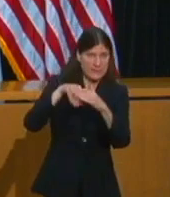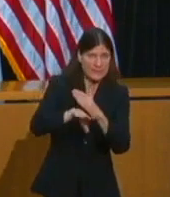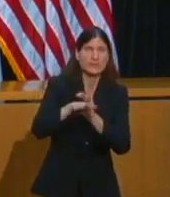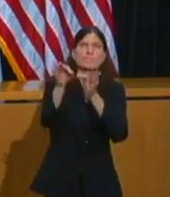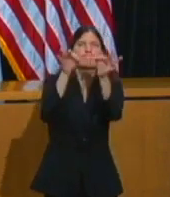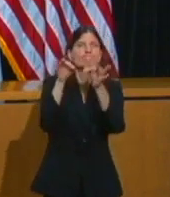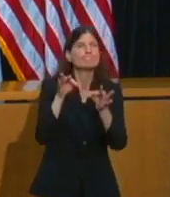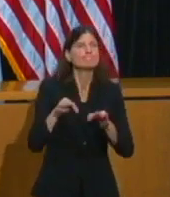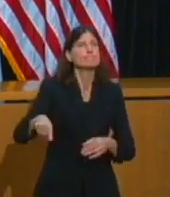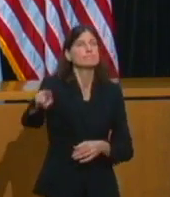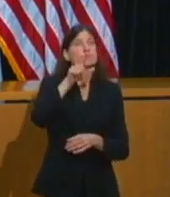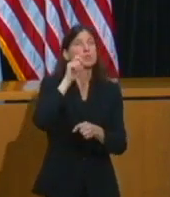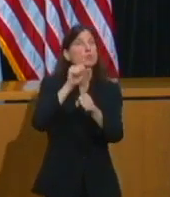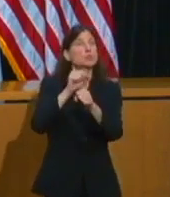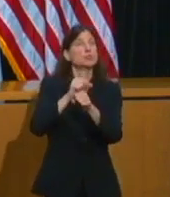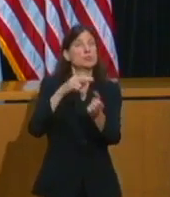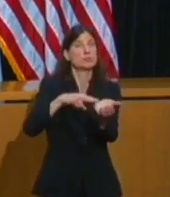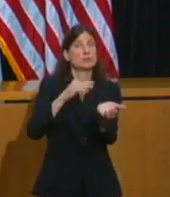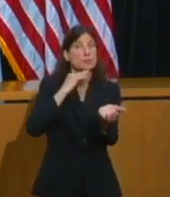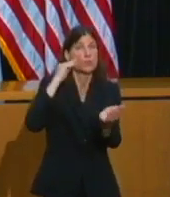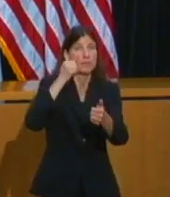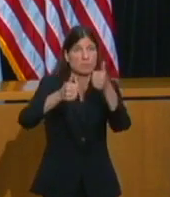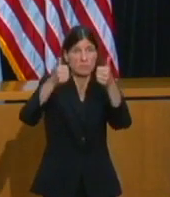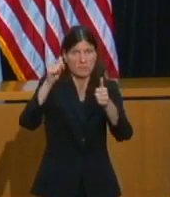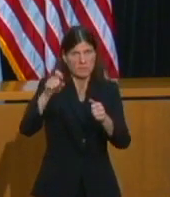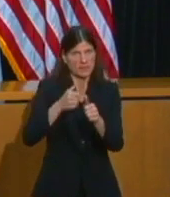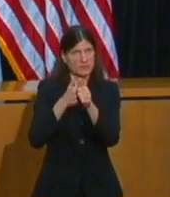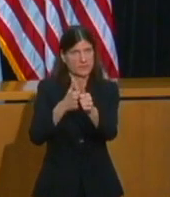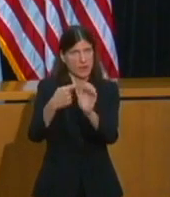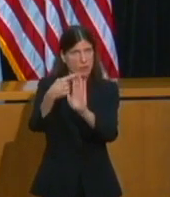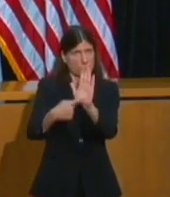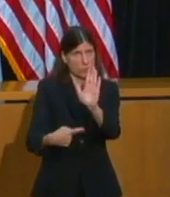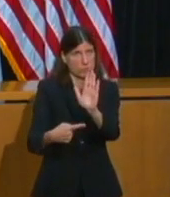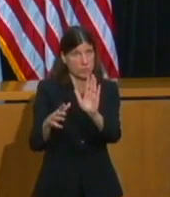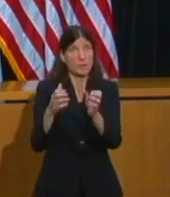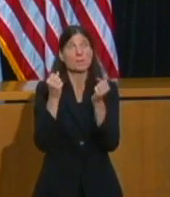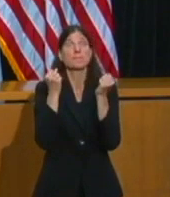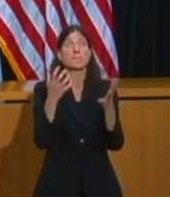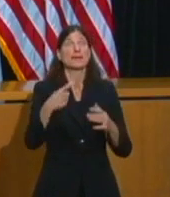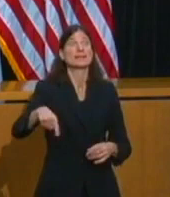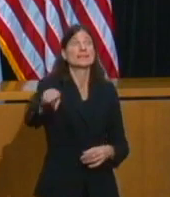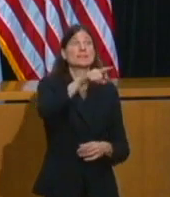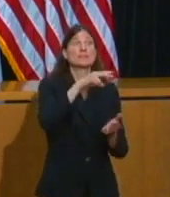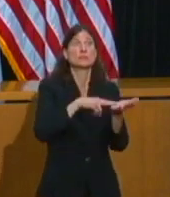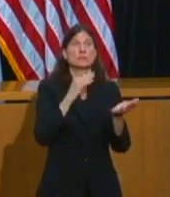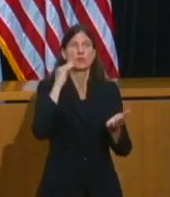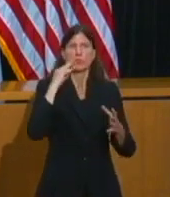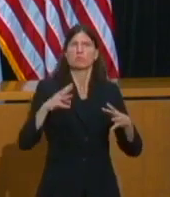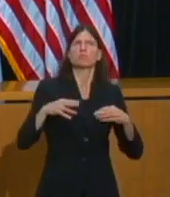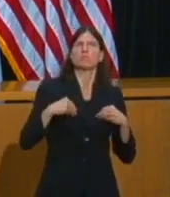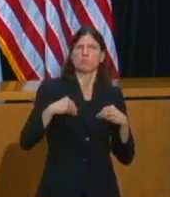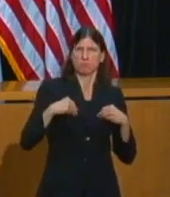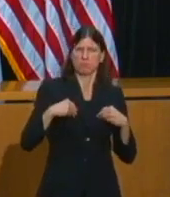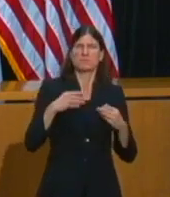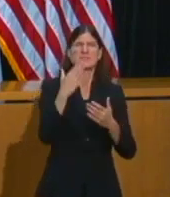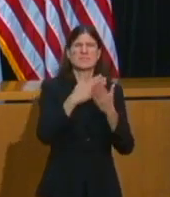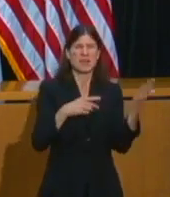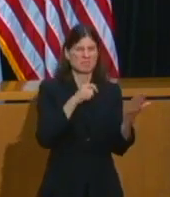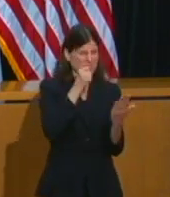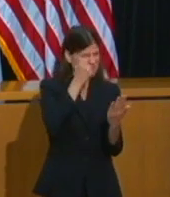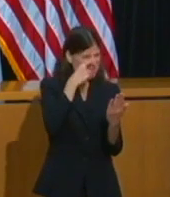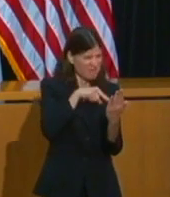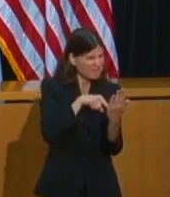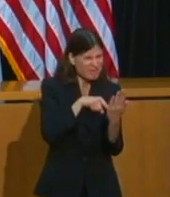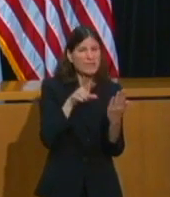$130 million across the board, plus extra funding if you created COVID dedicated units. And then when